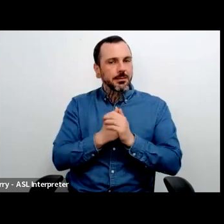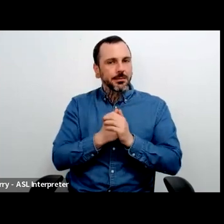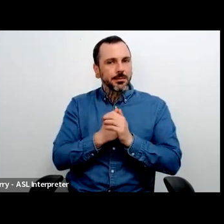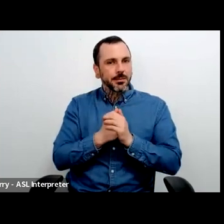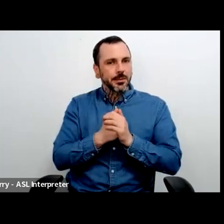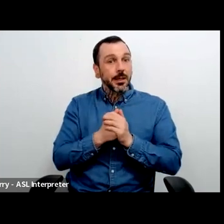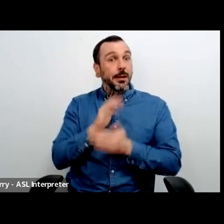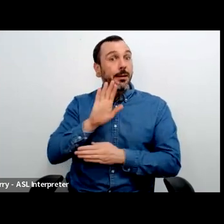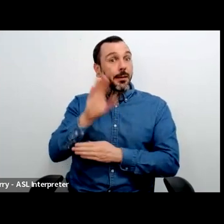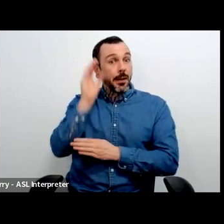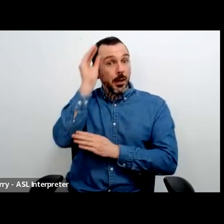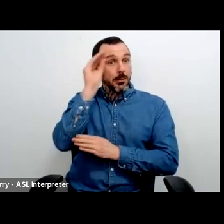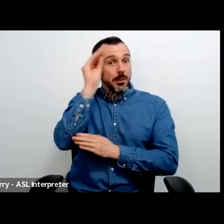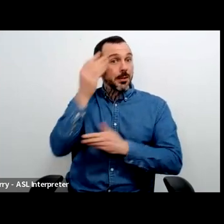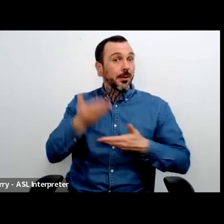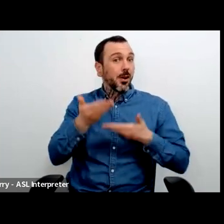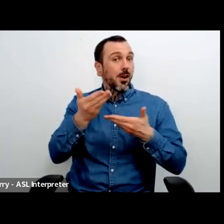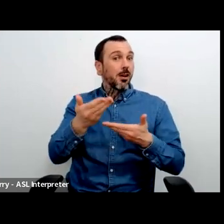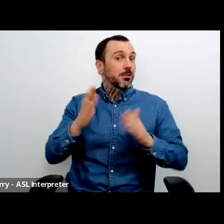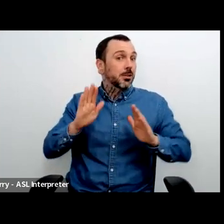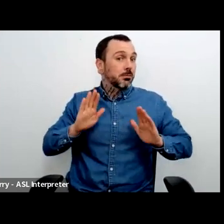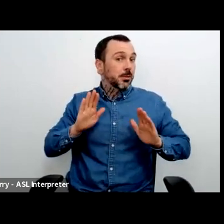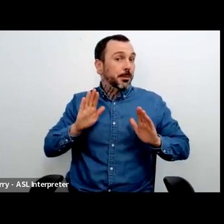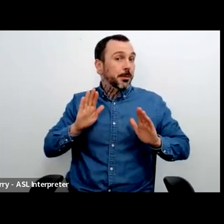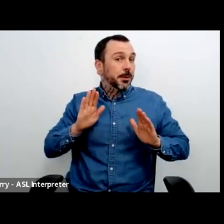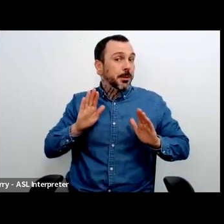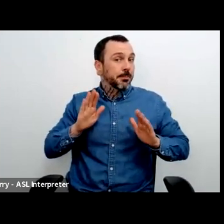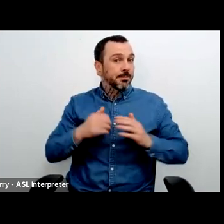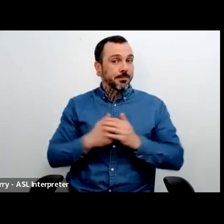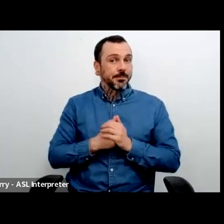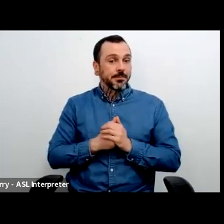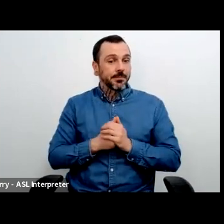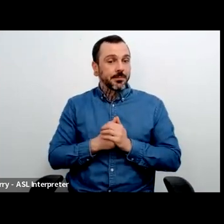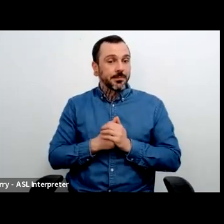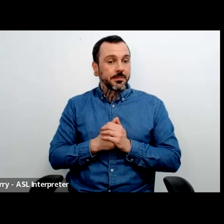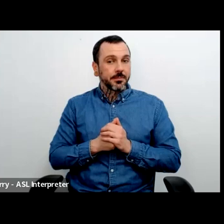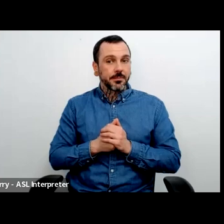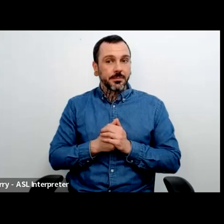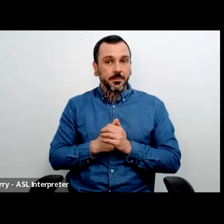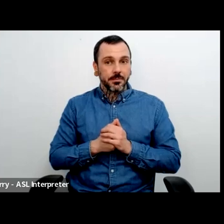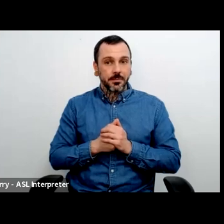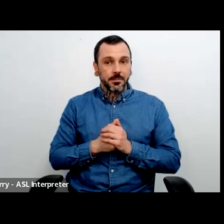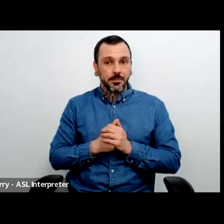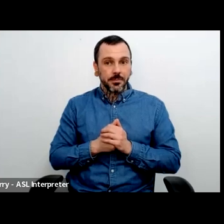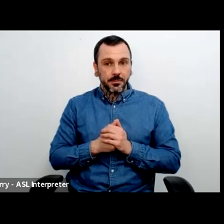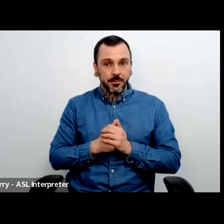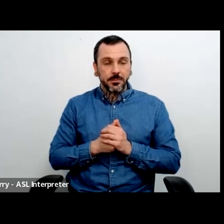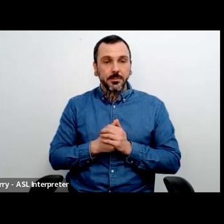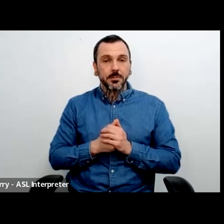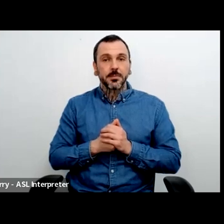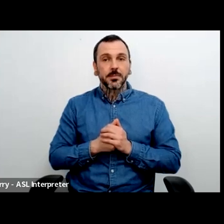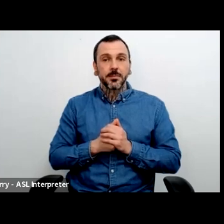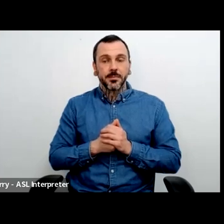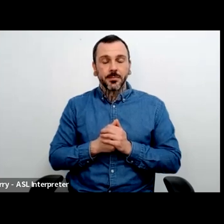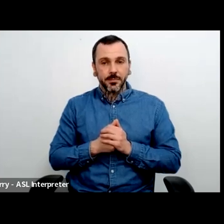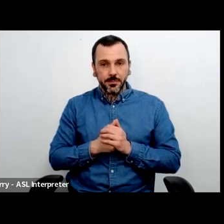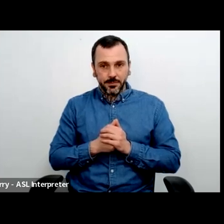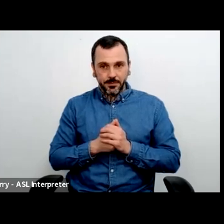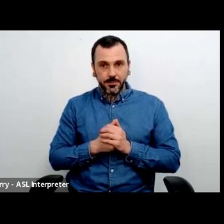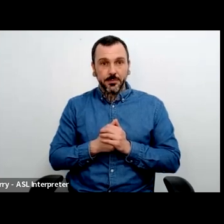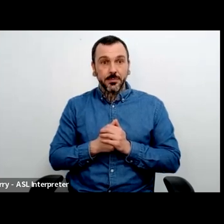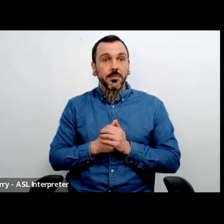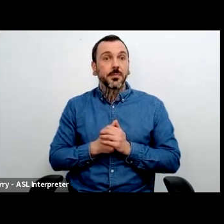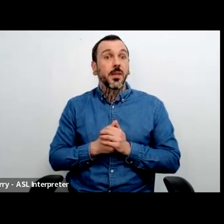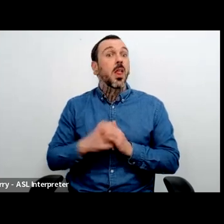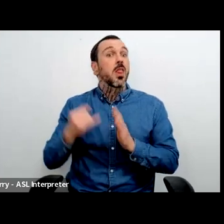offering their own opinion that may not coincide or align with the experience of the